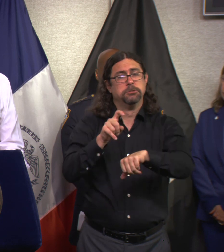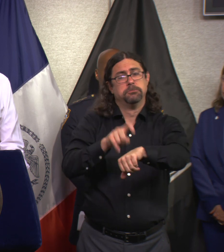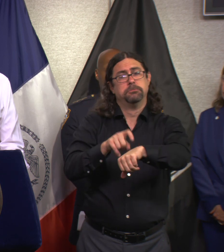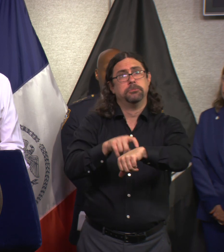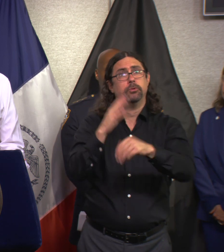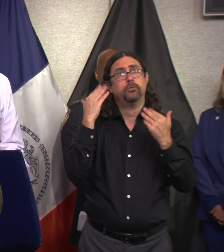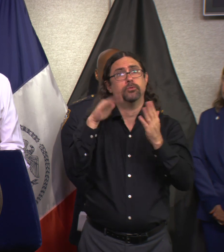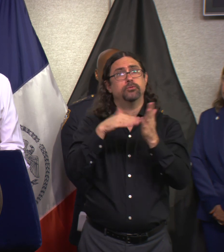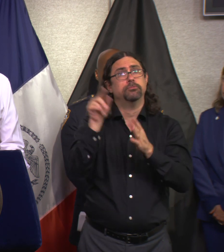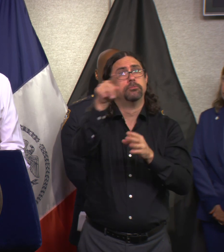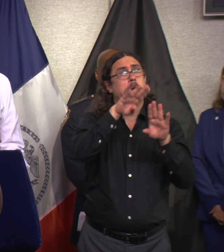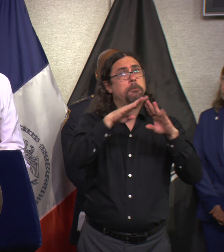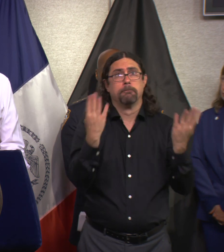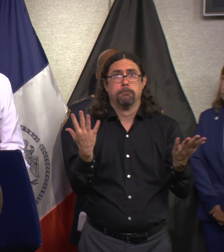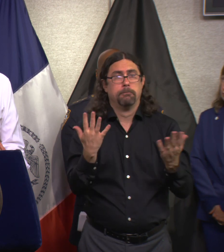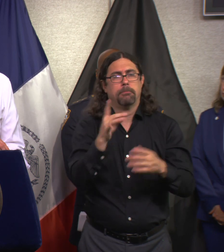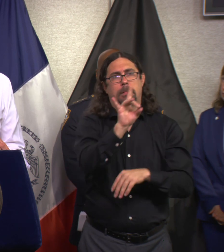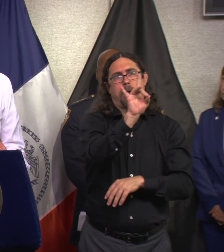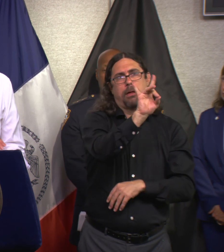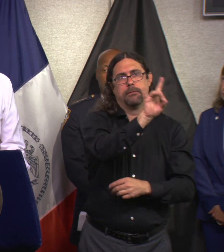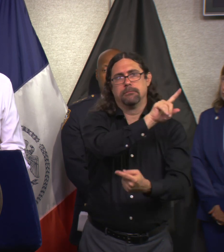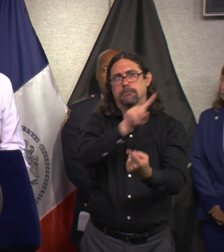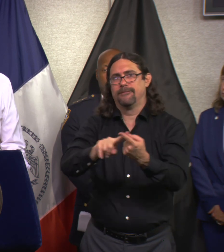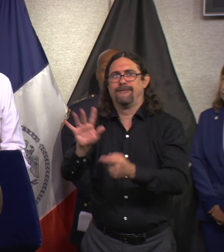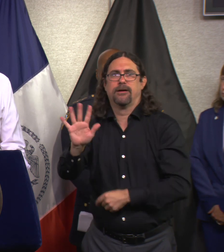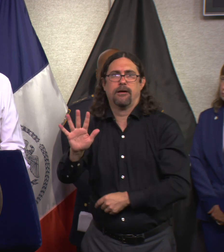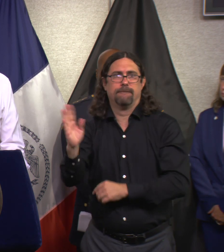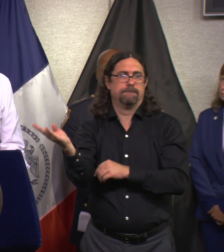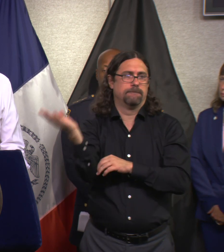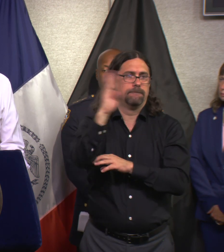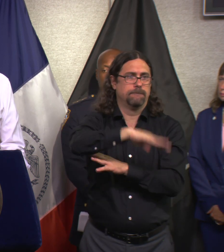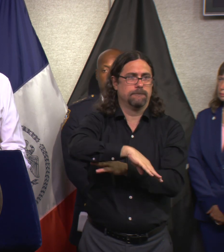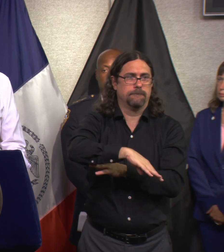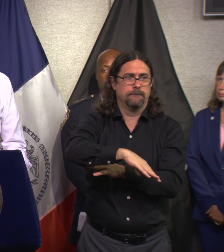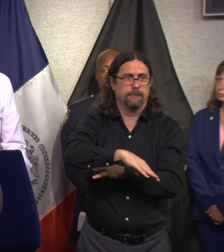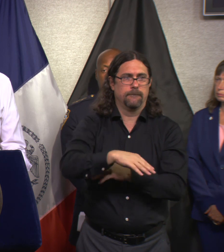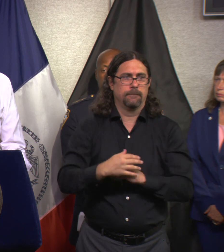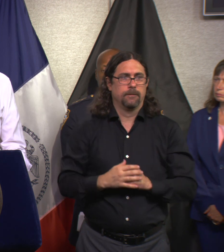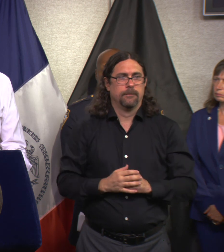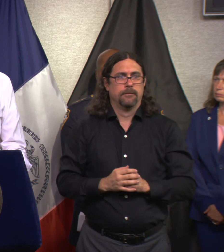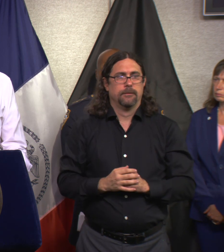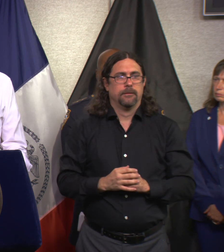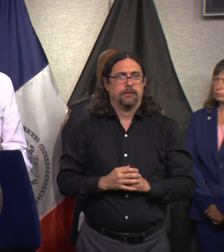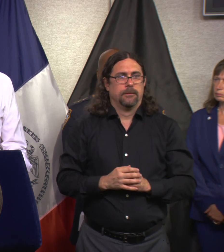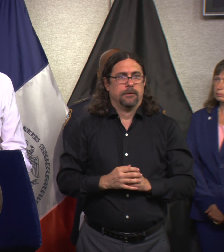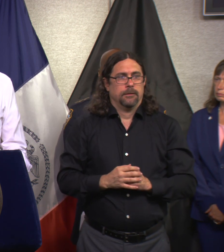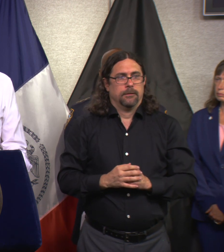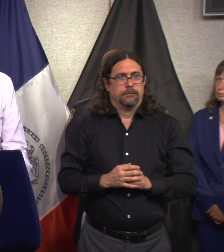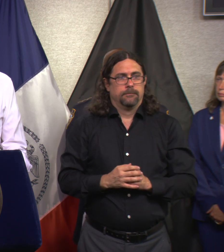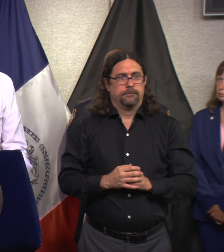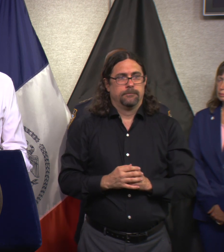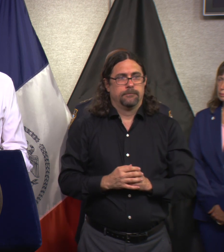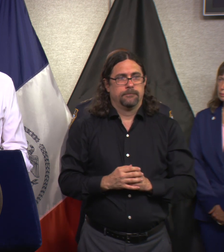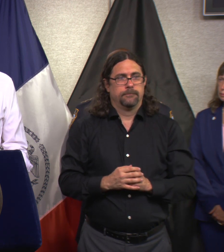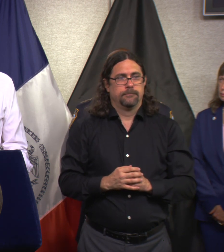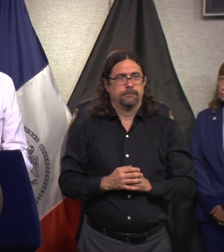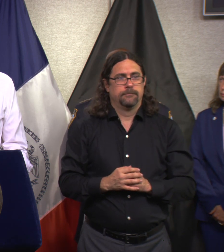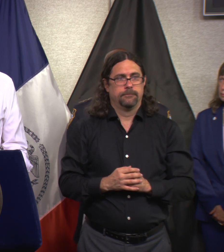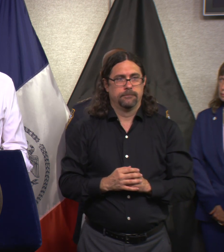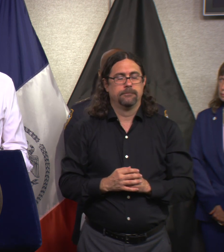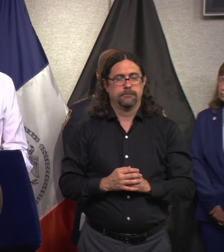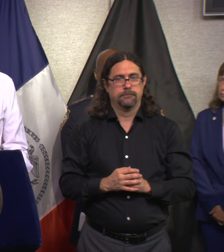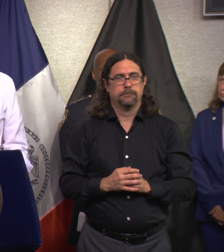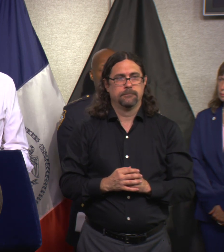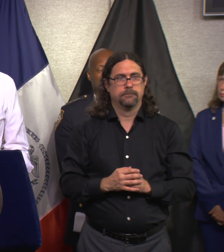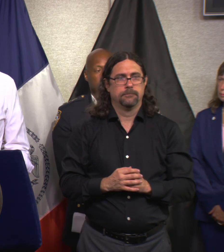those hours. We'll have an update on that. Saturday in particular is the day we are concerned about, so we're going to be extending those hours. We'll get the exact